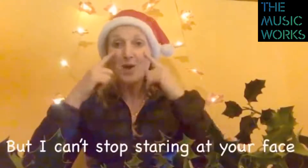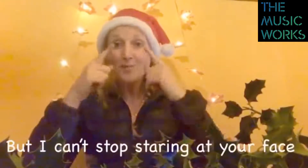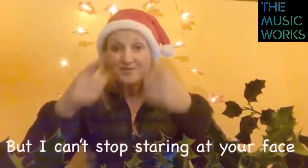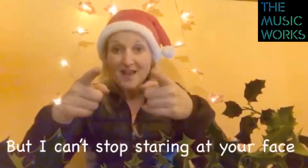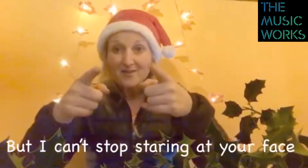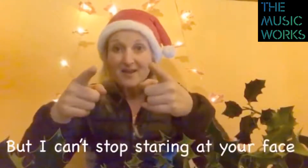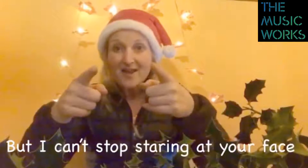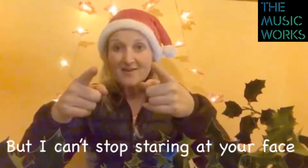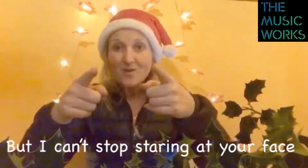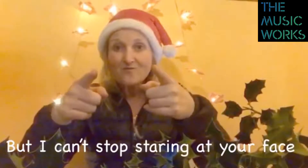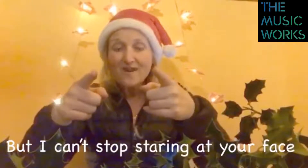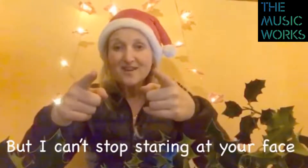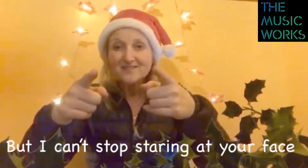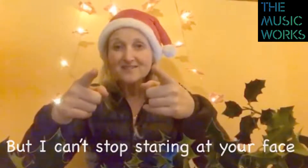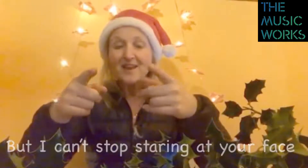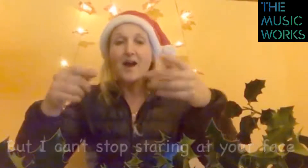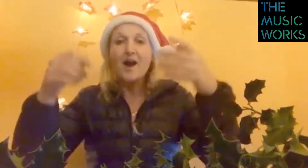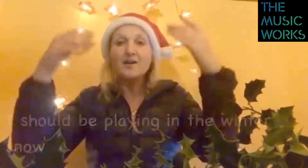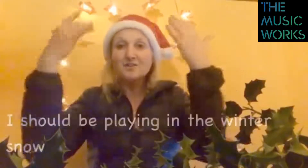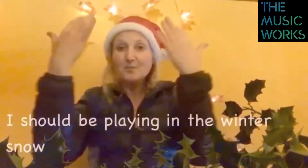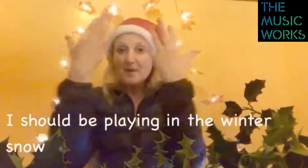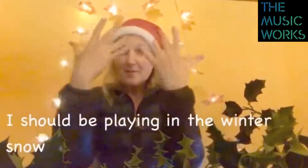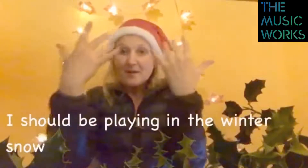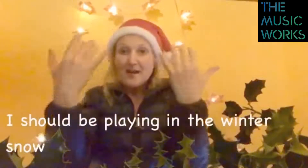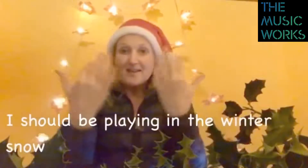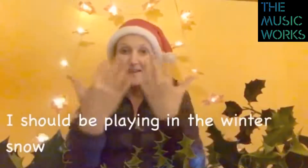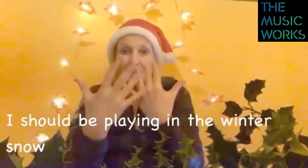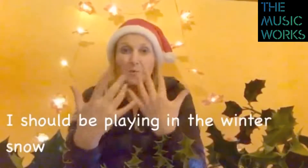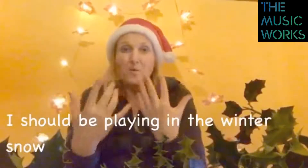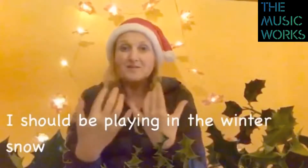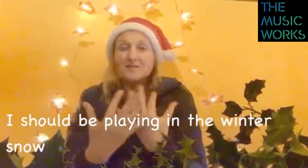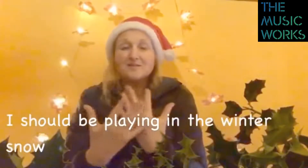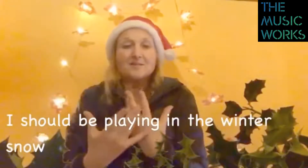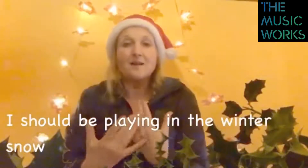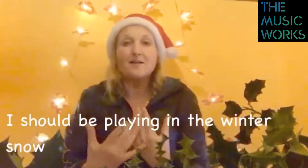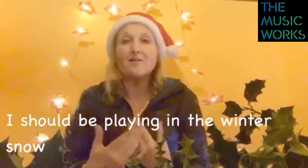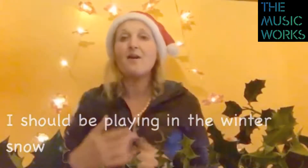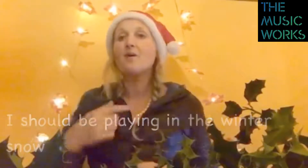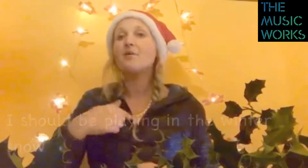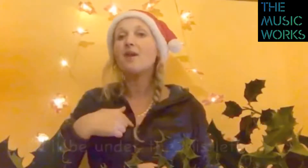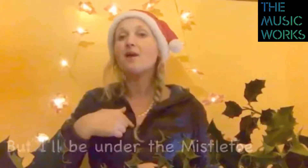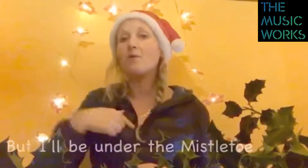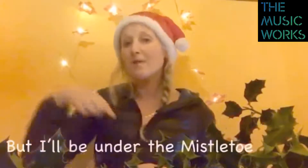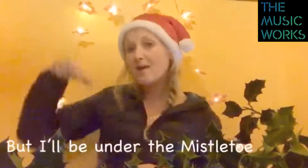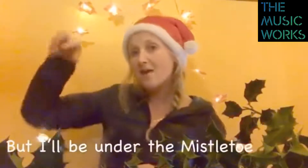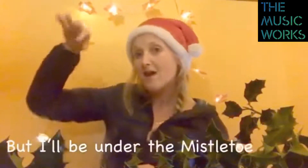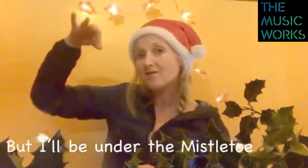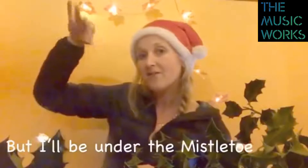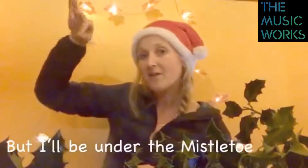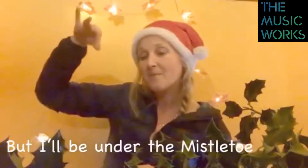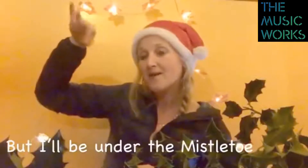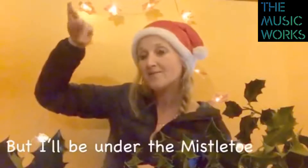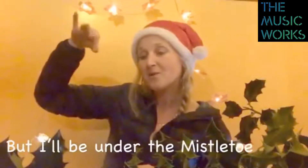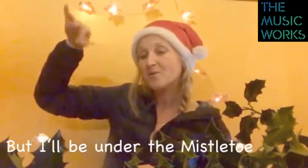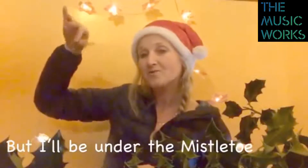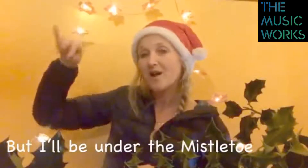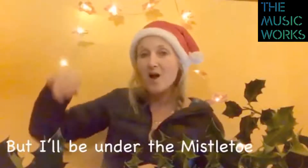stop staring at your face. I should be playing in the winter snow, but I will be under the